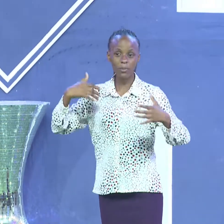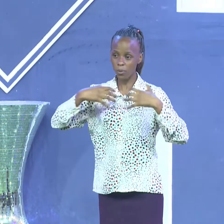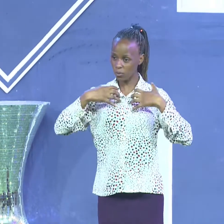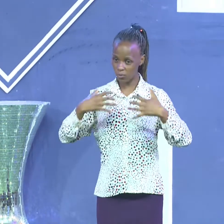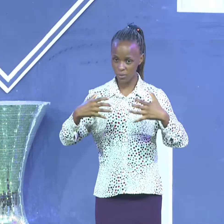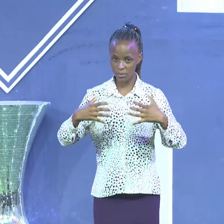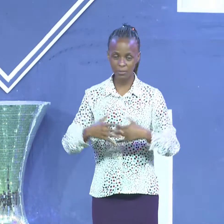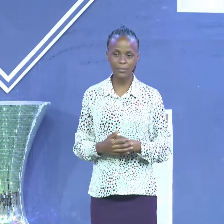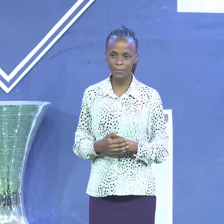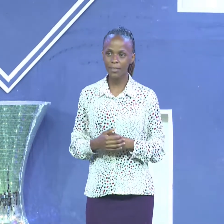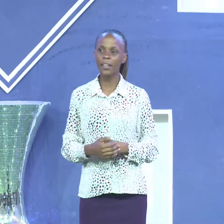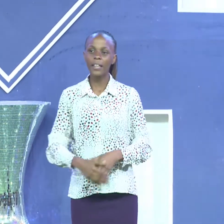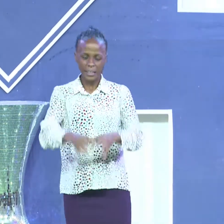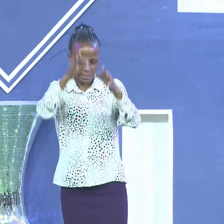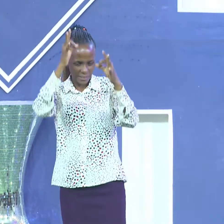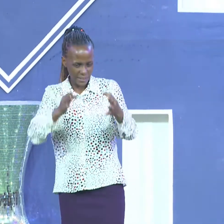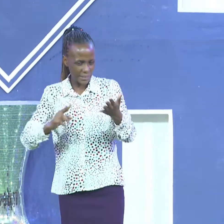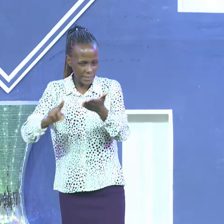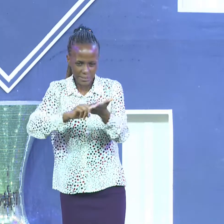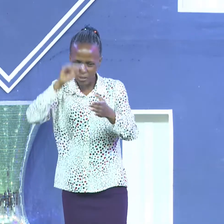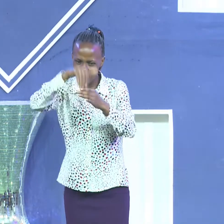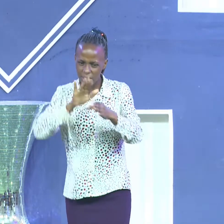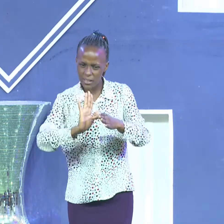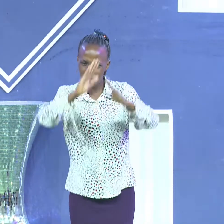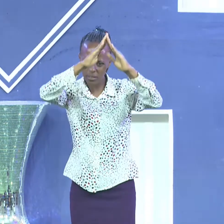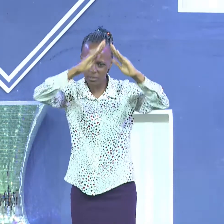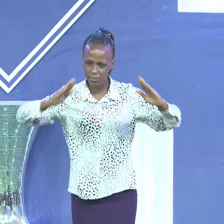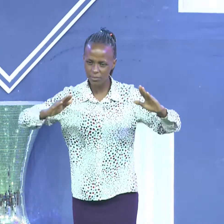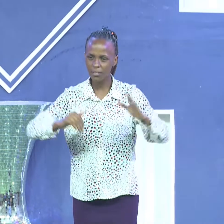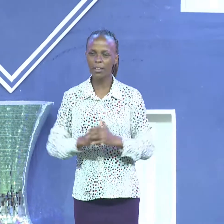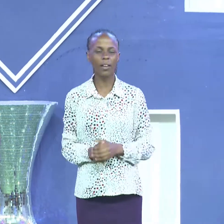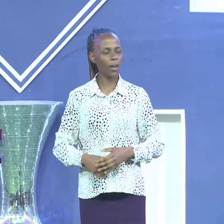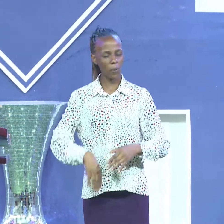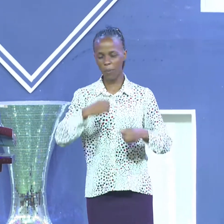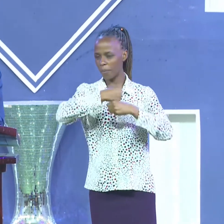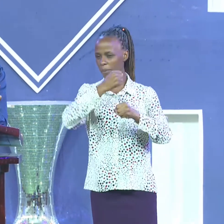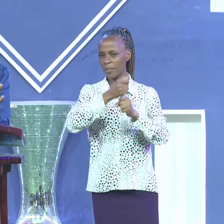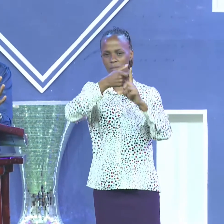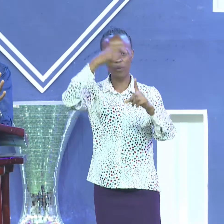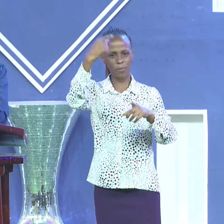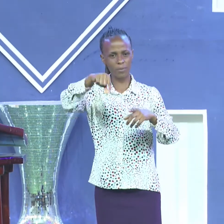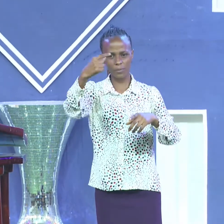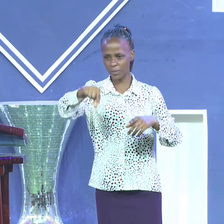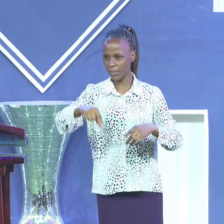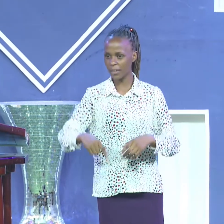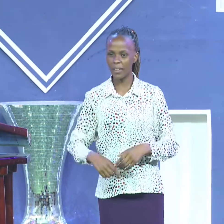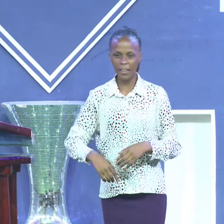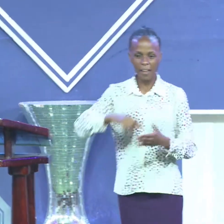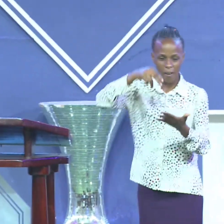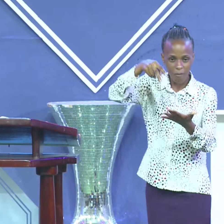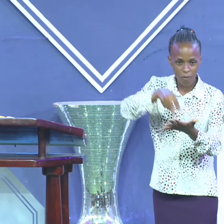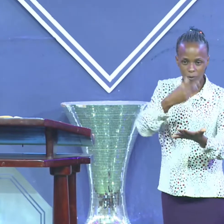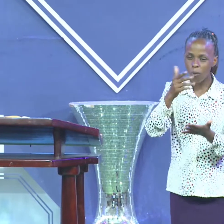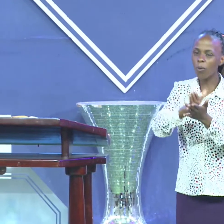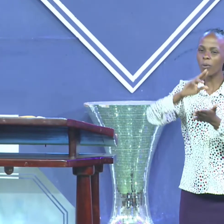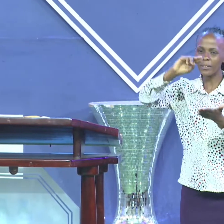was wealthy. The things they used to use in his house were golden